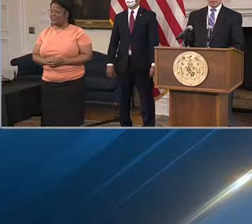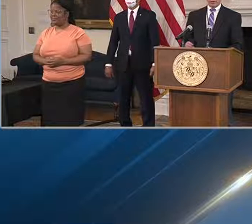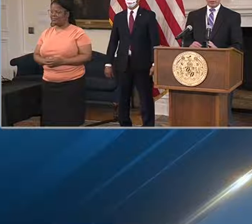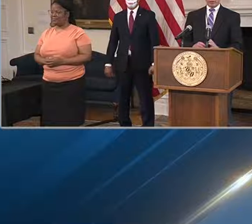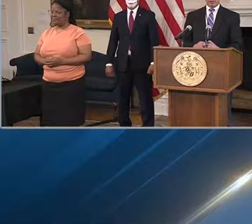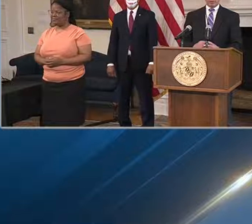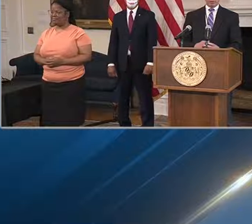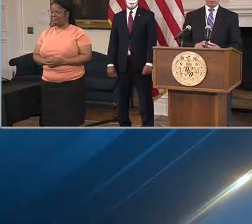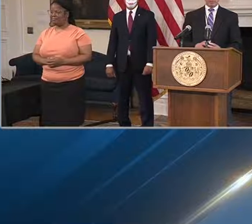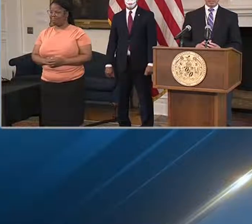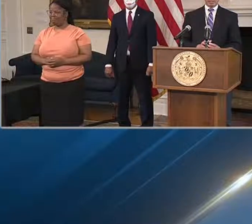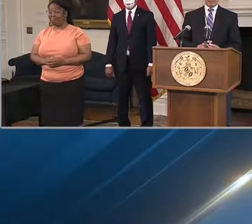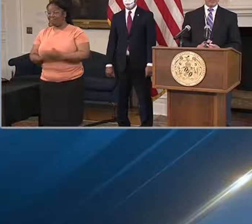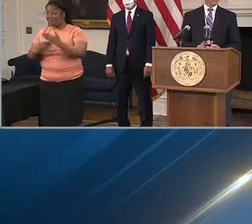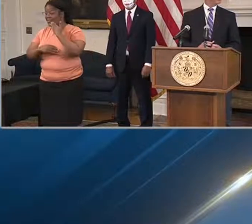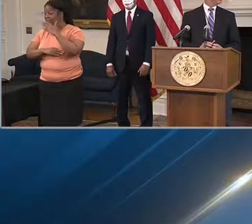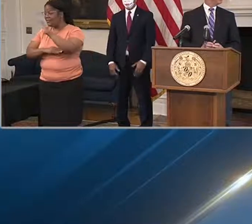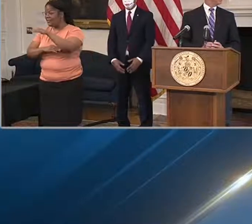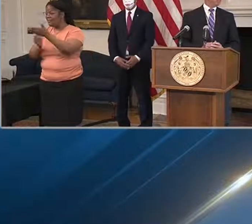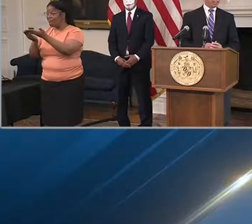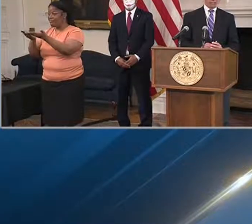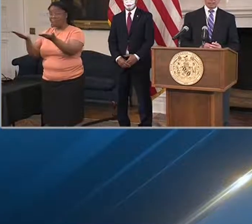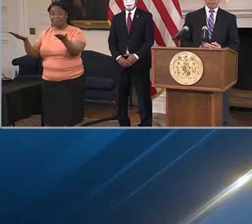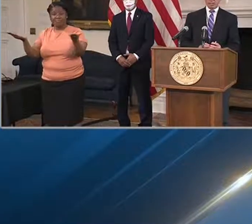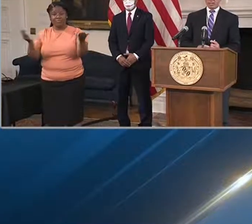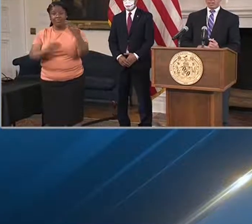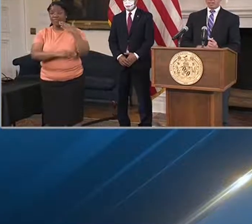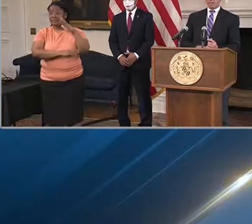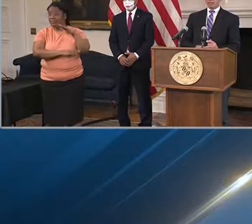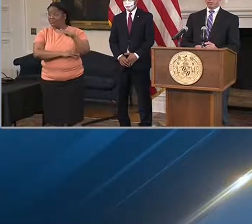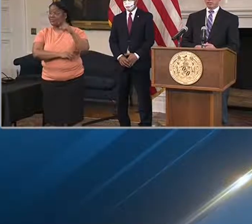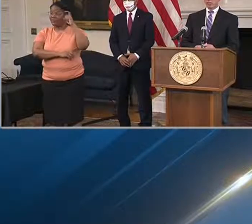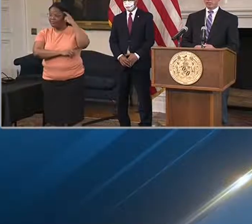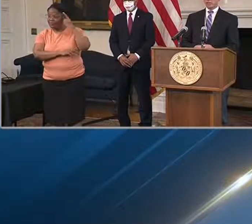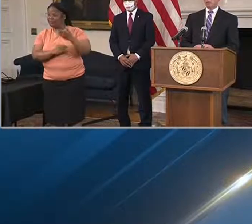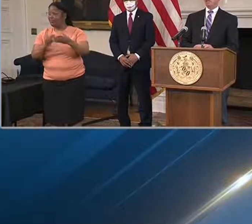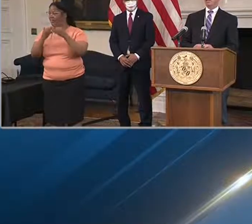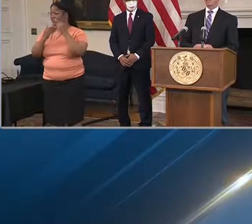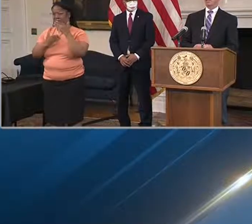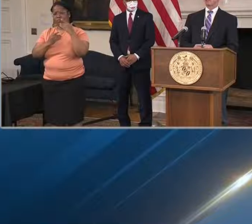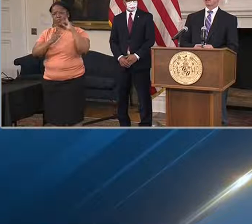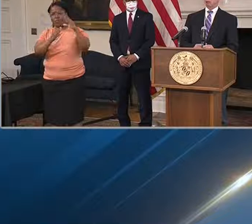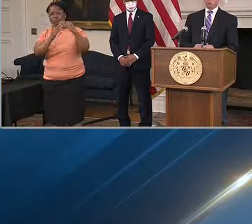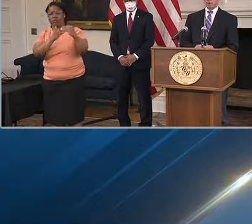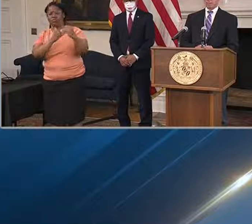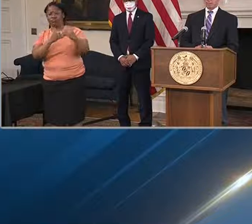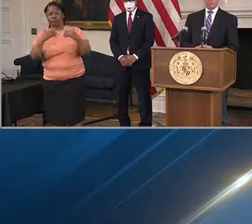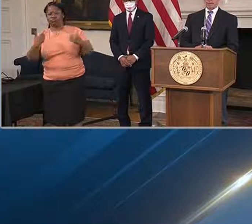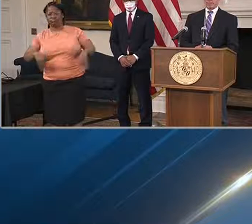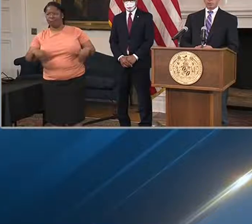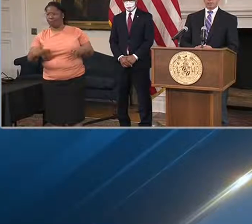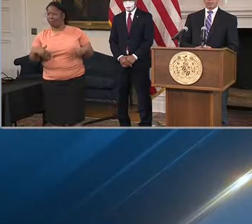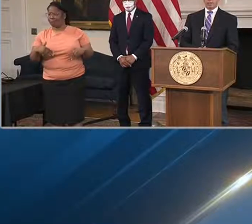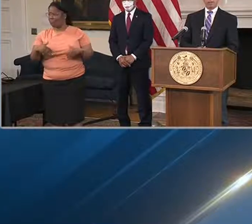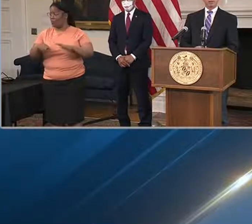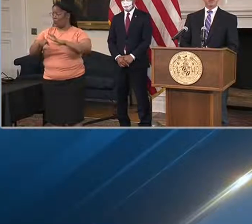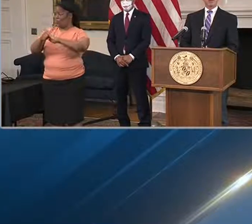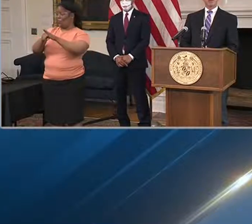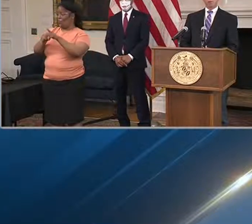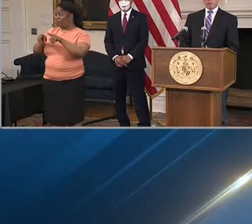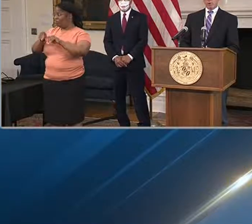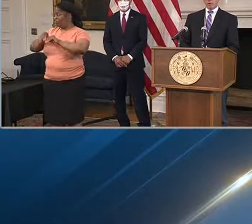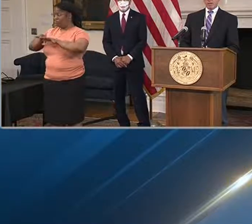Good afternoon, and thank you, Governor Hogan, once again for your continuing attention and leadership during this unprecedented and ongoing public health